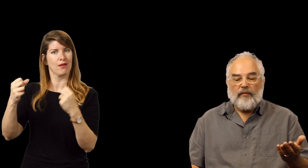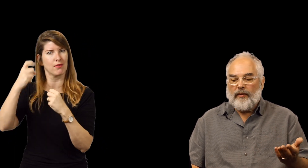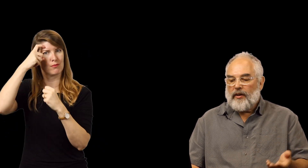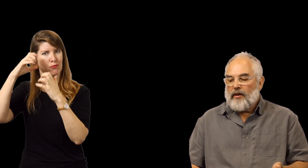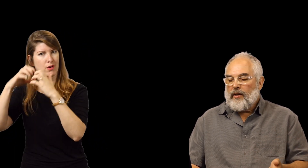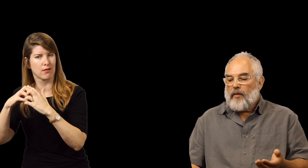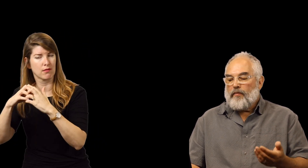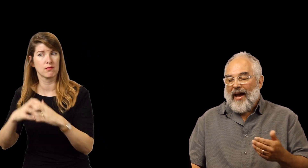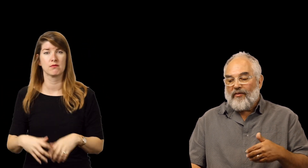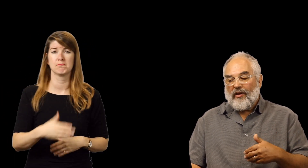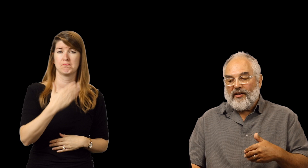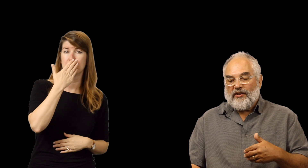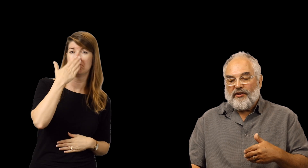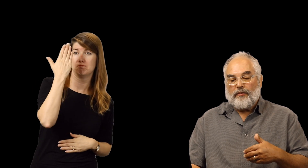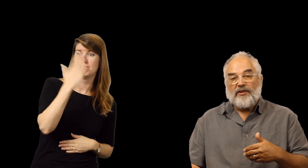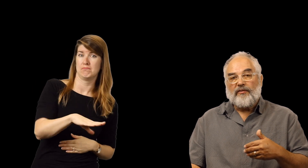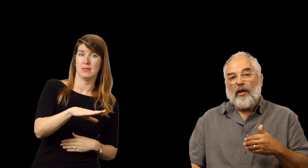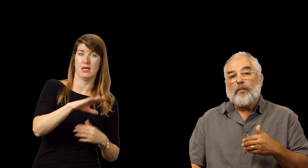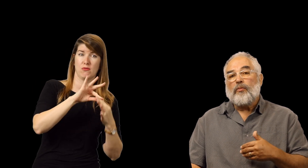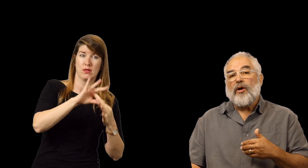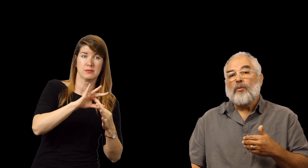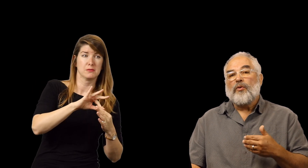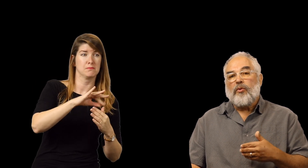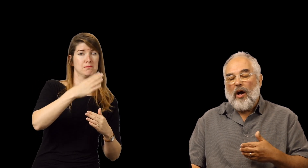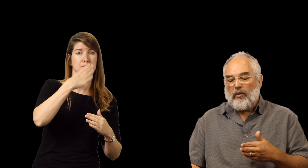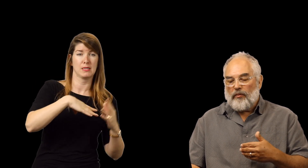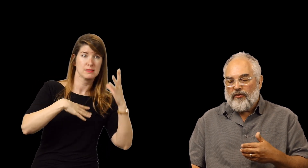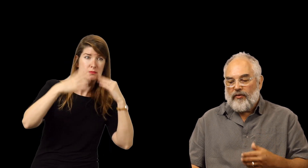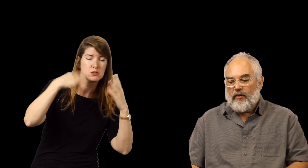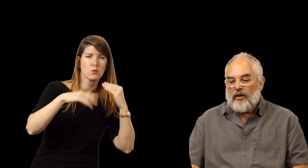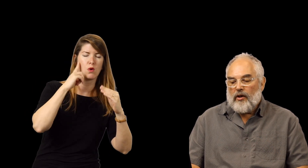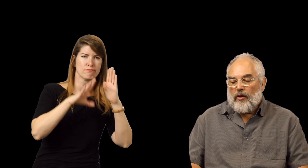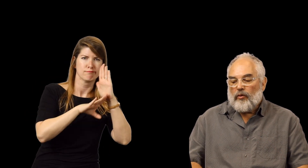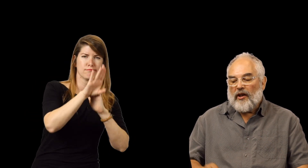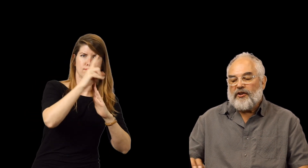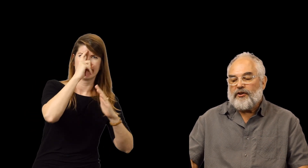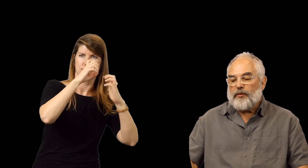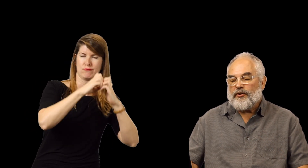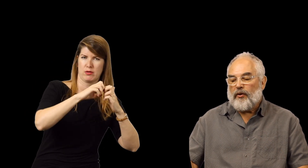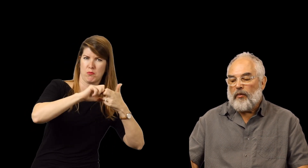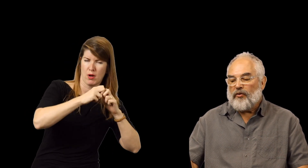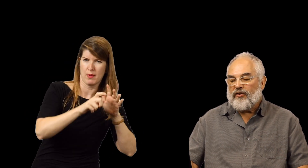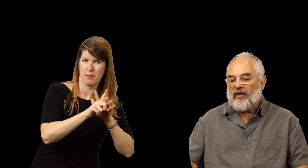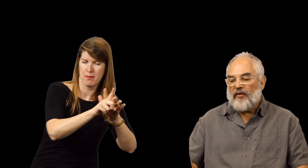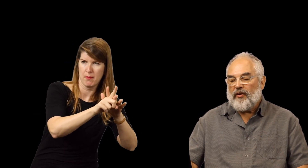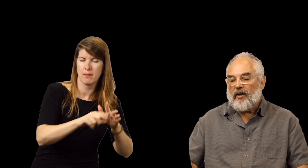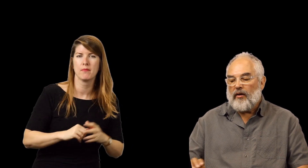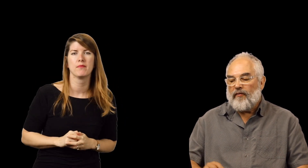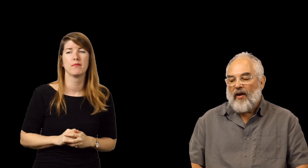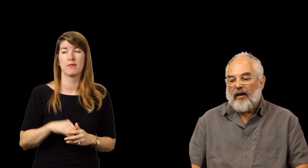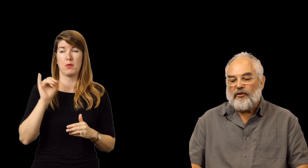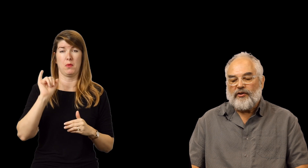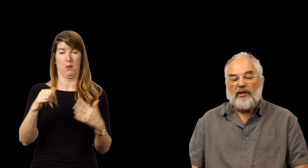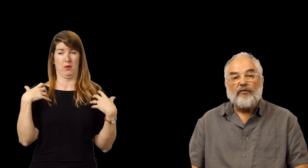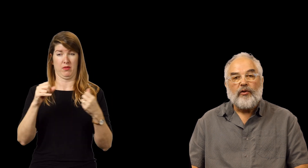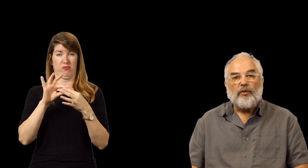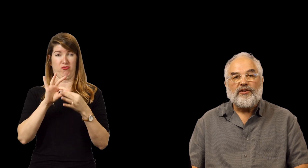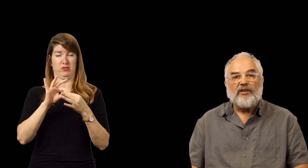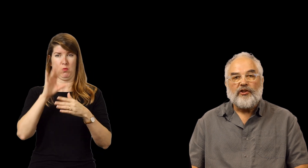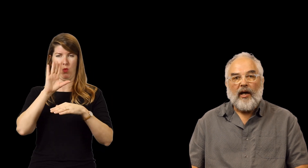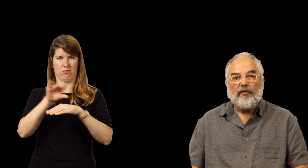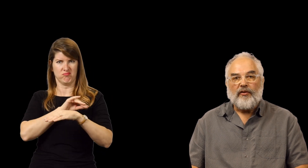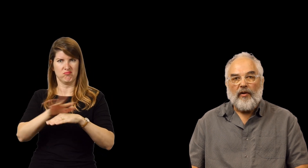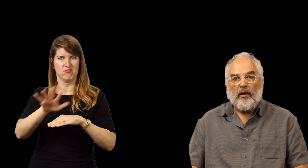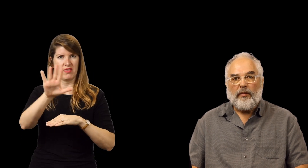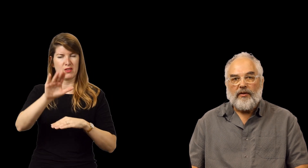brain. Bad relationships develop a brain with problems. Relationships are the most significant factors